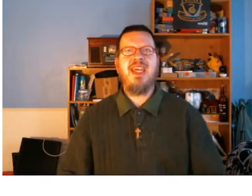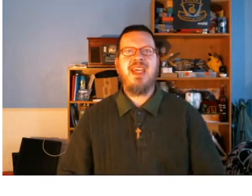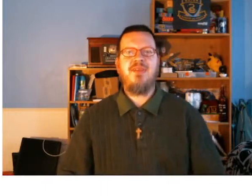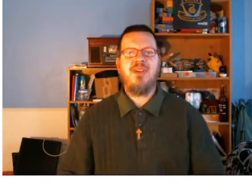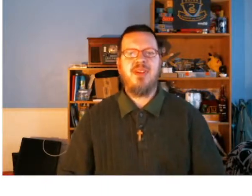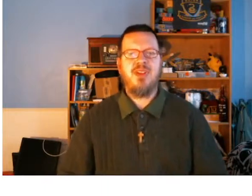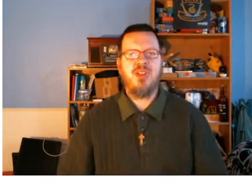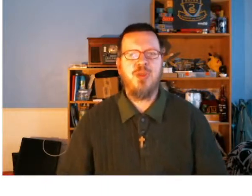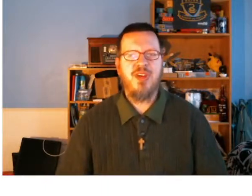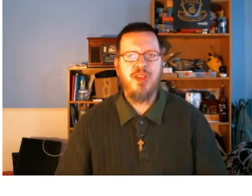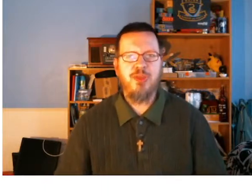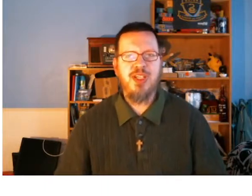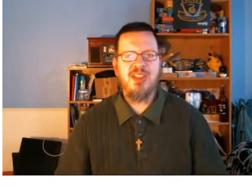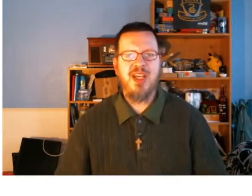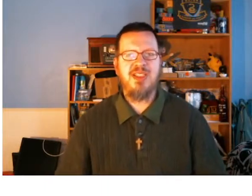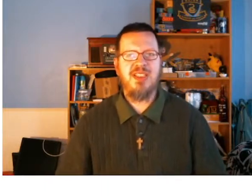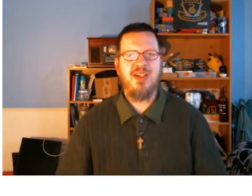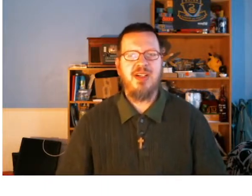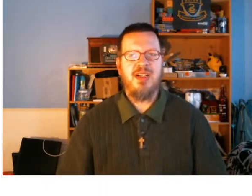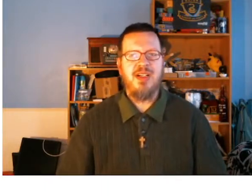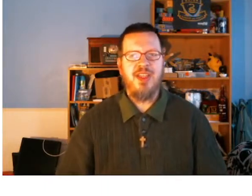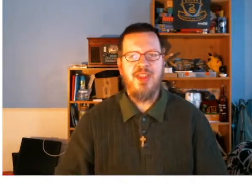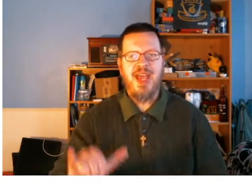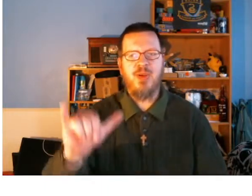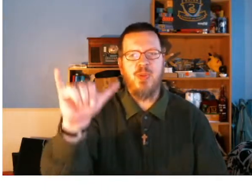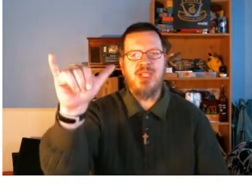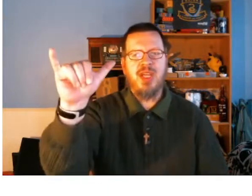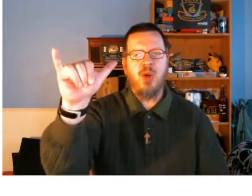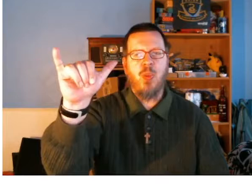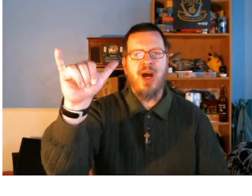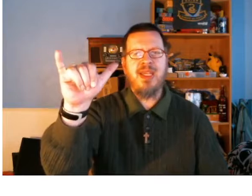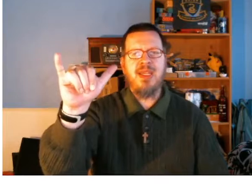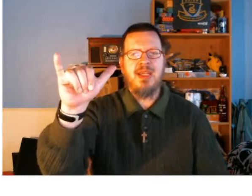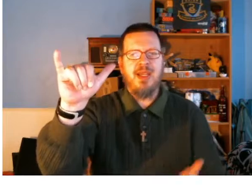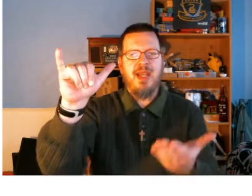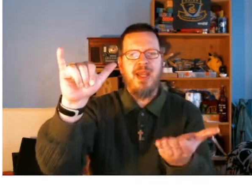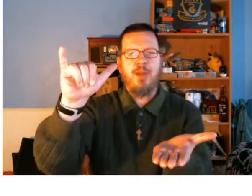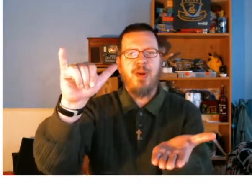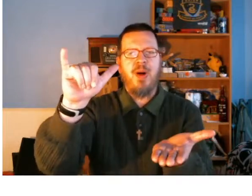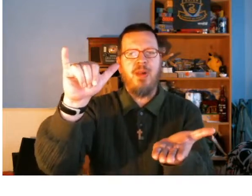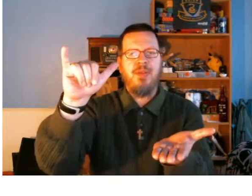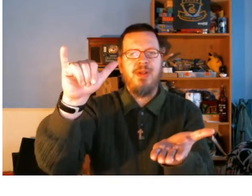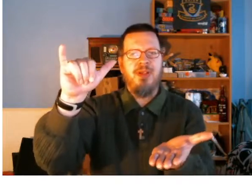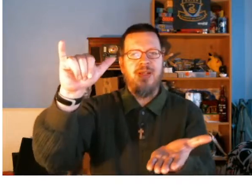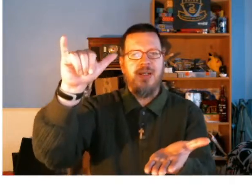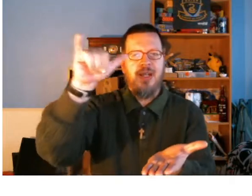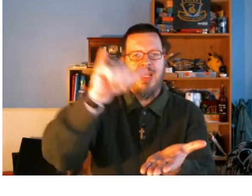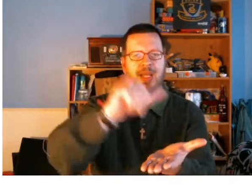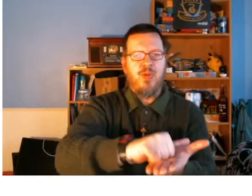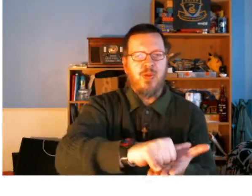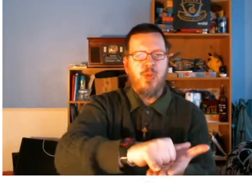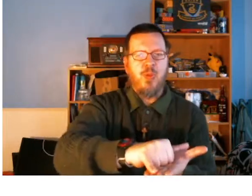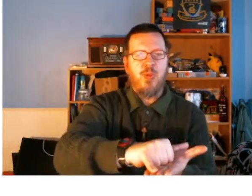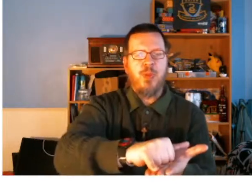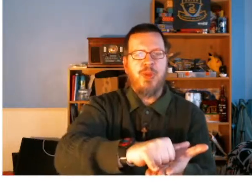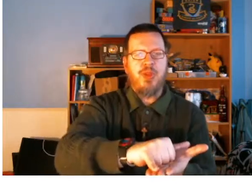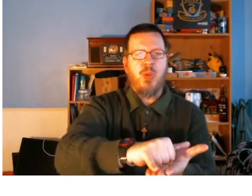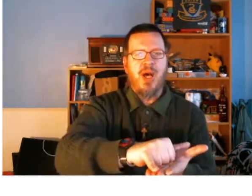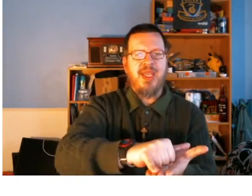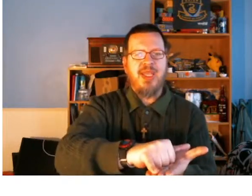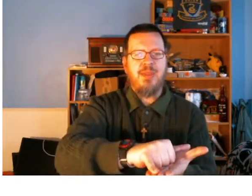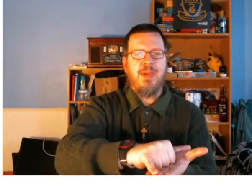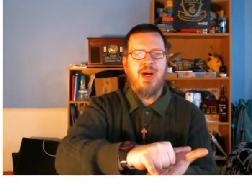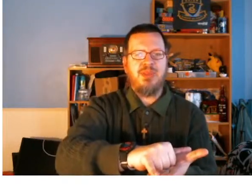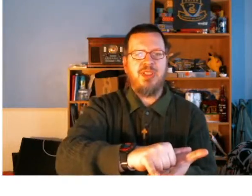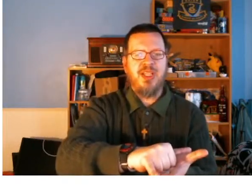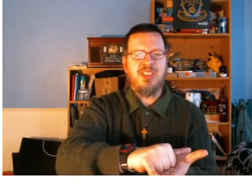That he gave, so we've got three signs here. That we take our Y and our palm, and we put the